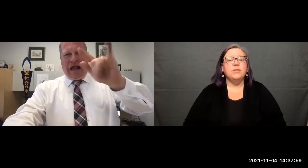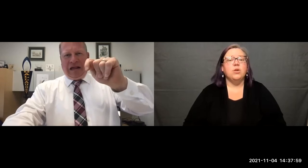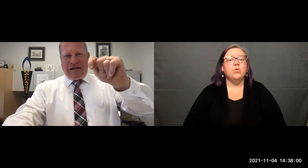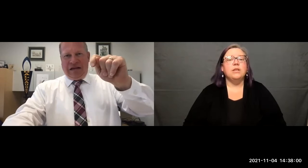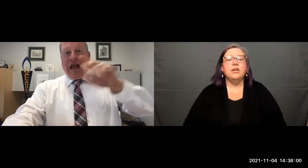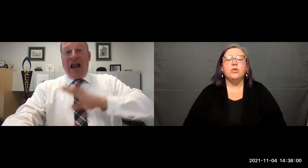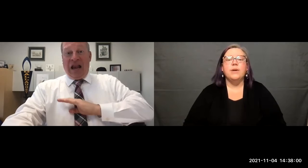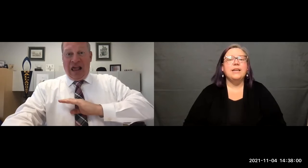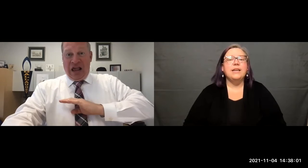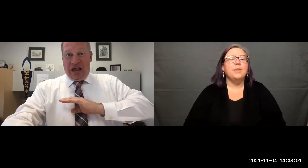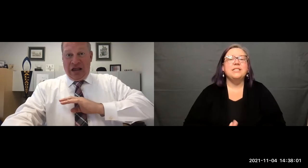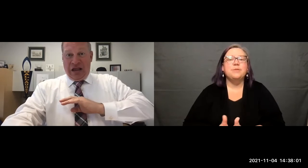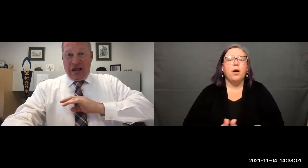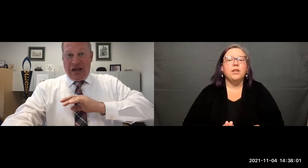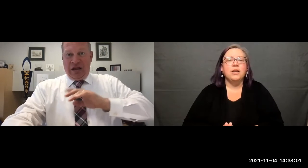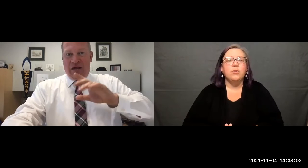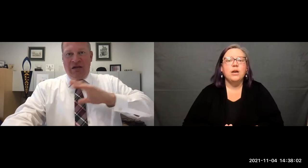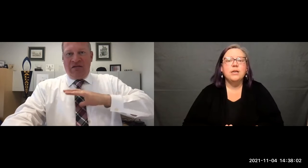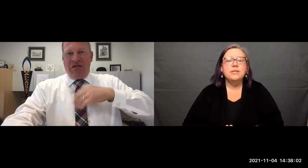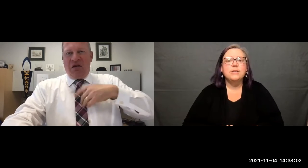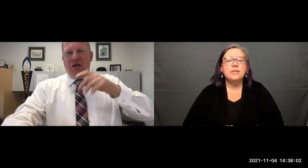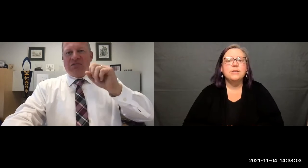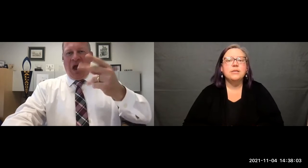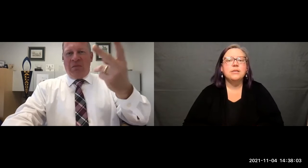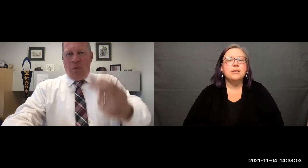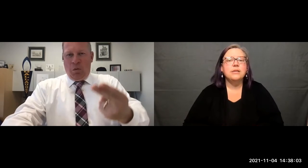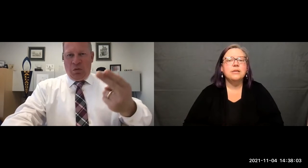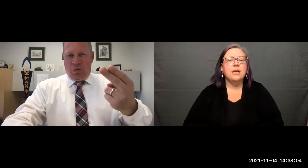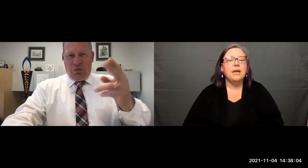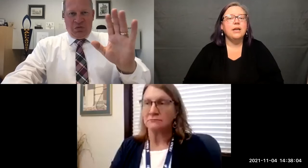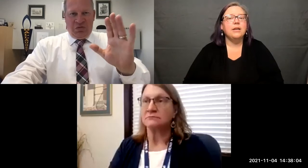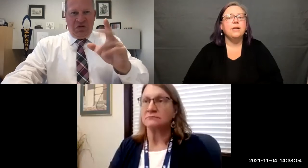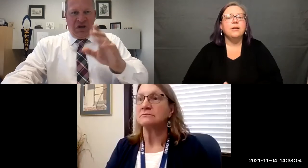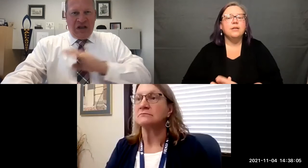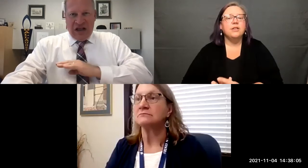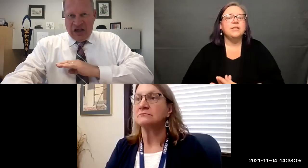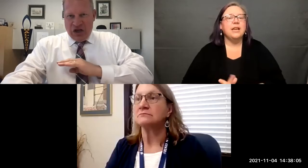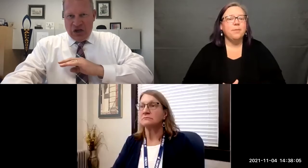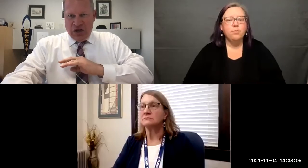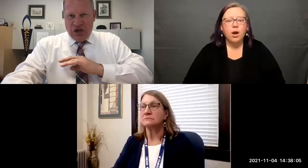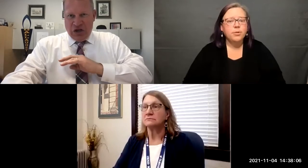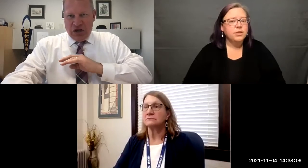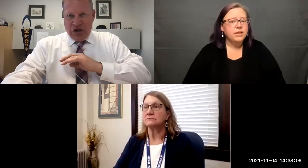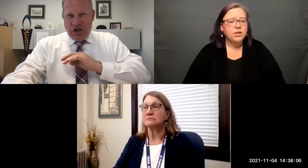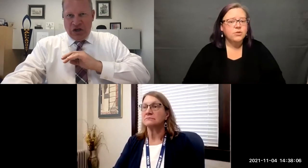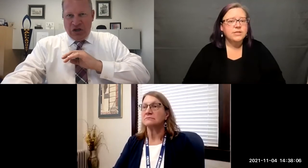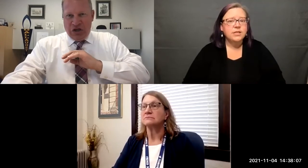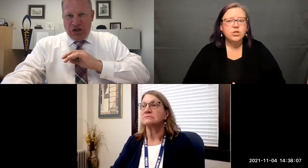So Claire, Luann, let me spotlight you guys. And Claire saying, I'm probably going to use the